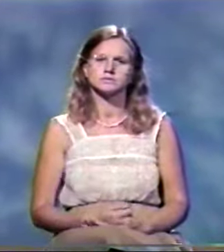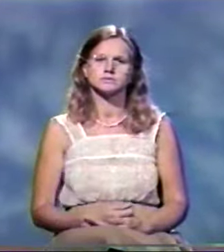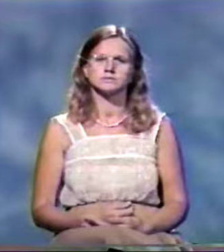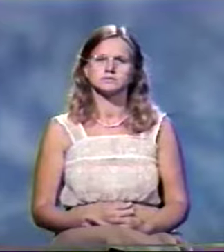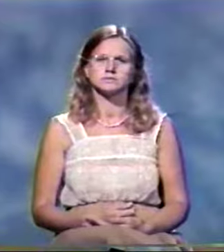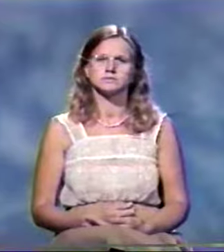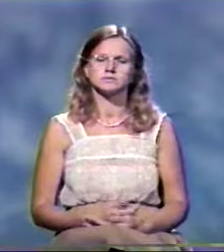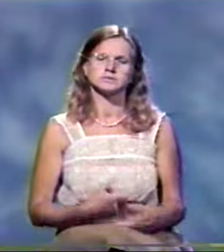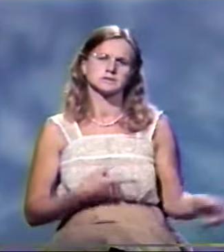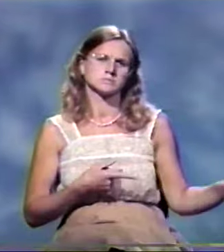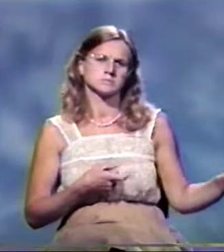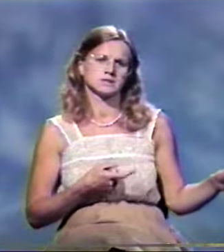Speeding.